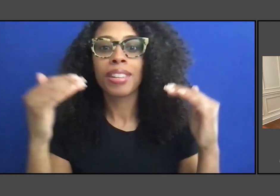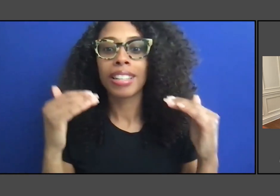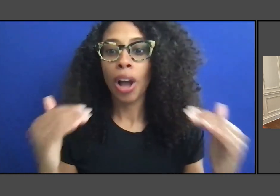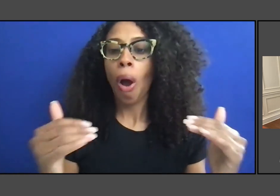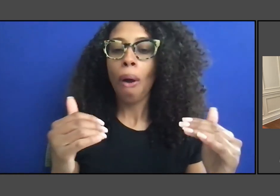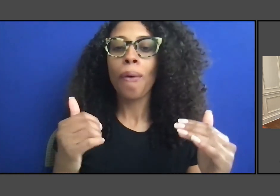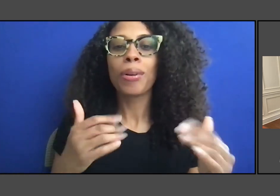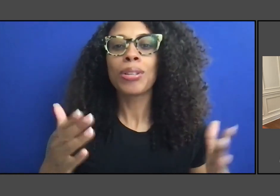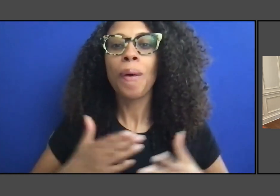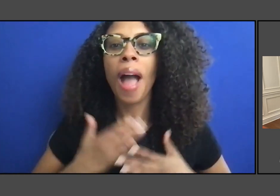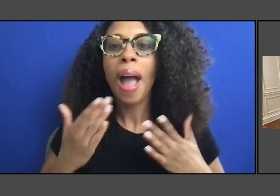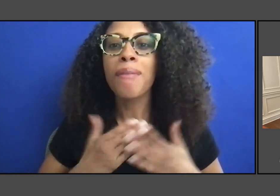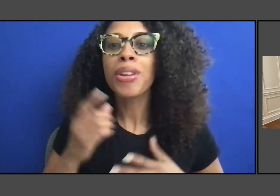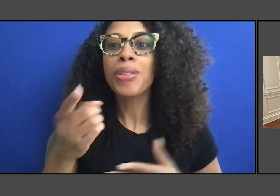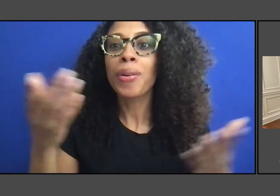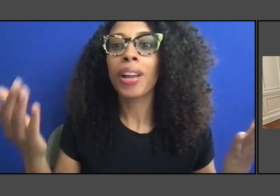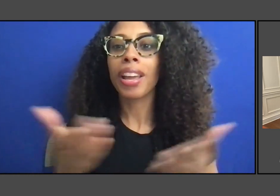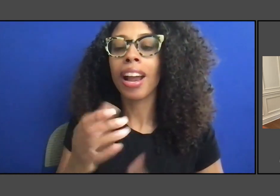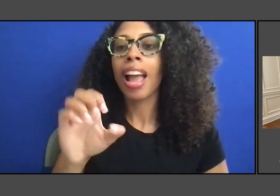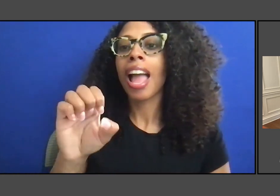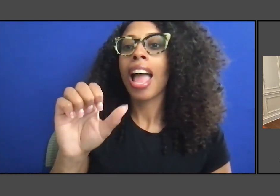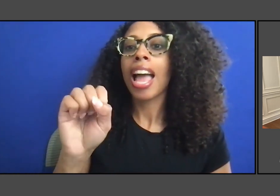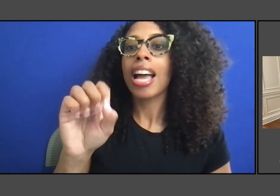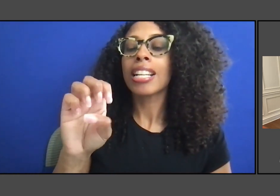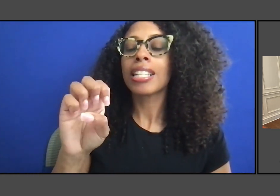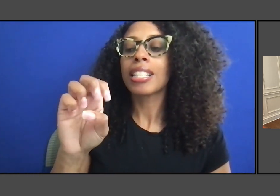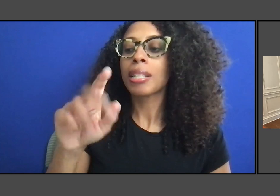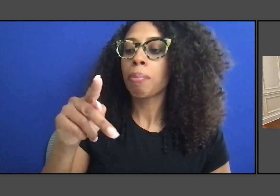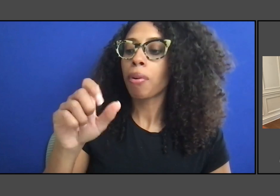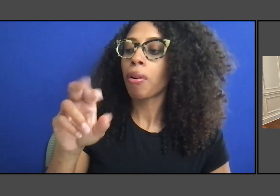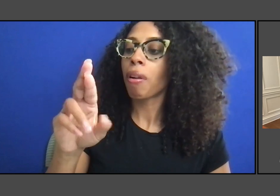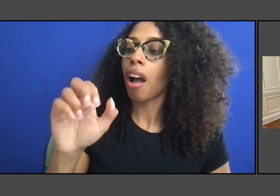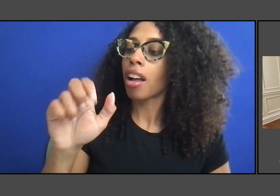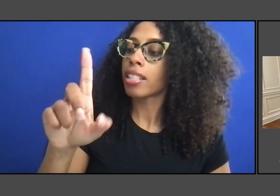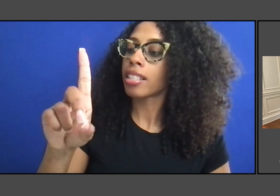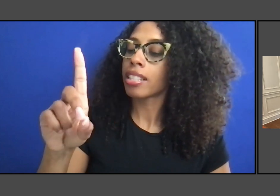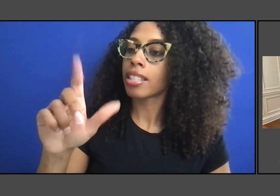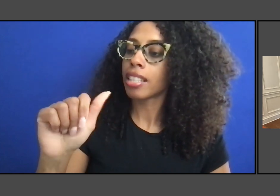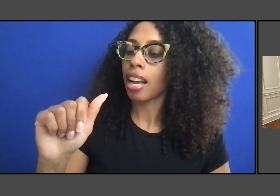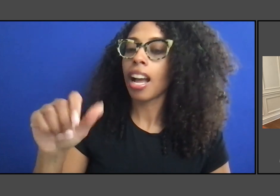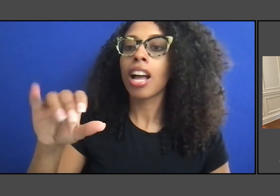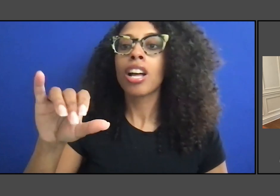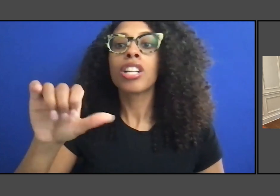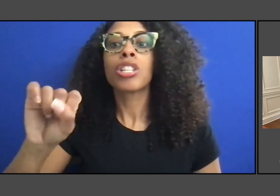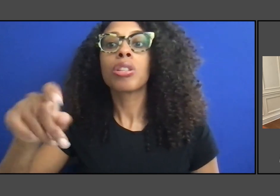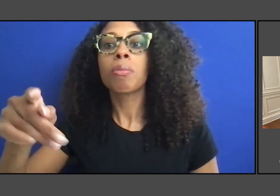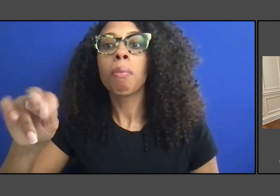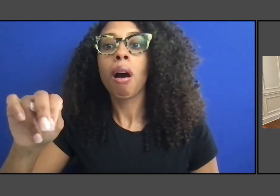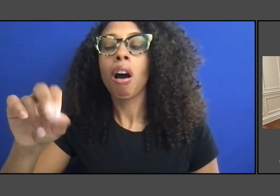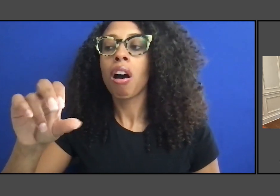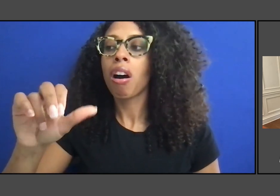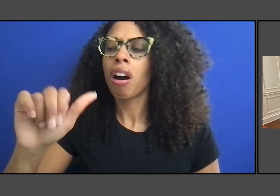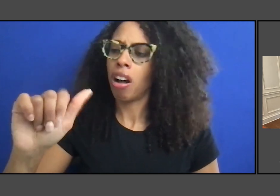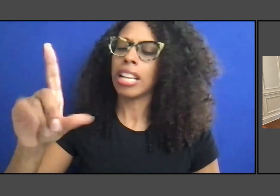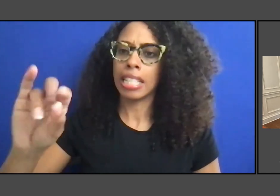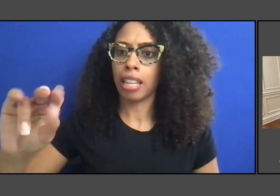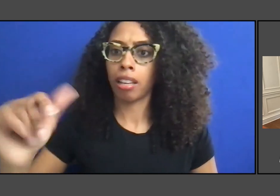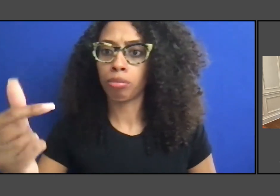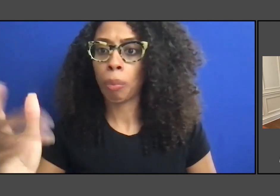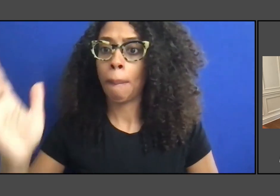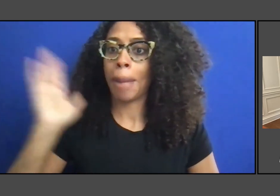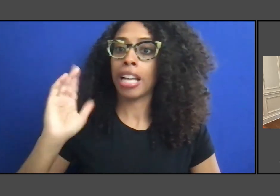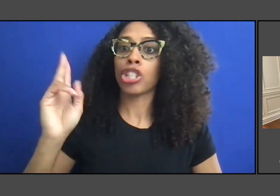here. Esperanza Spalding, bassist, justice advocate, former Harvard professor, queen of